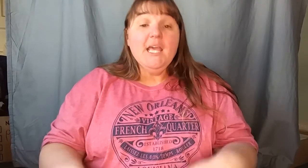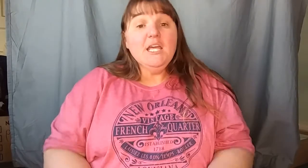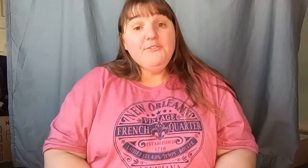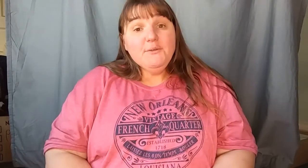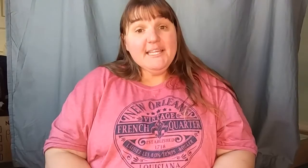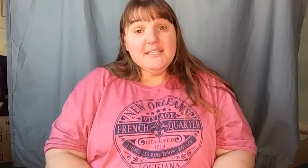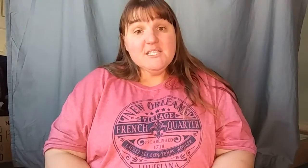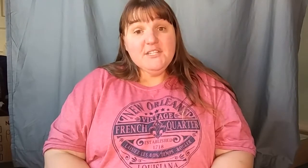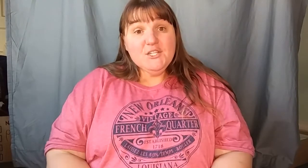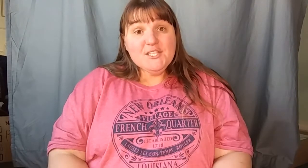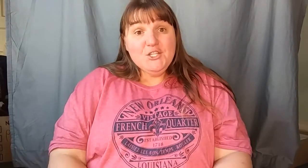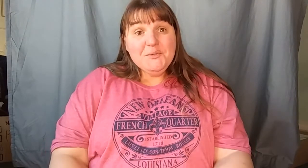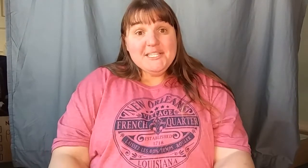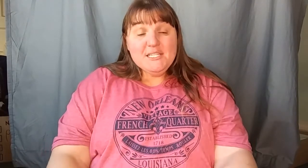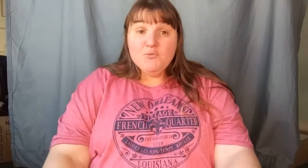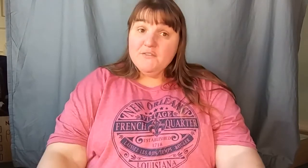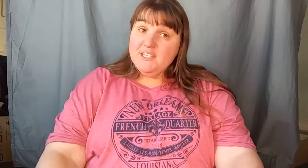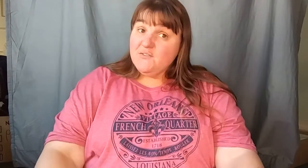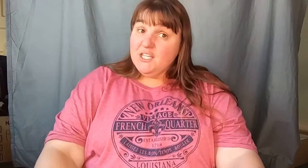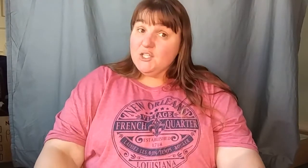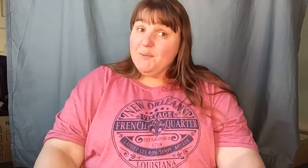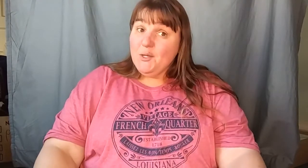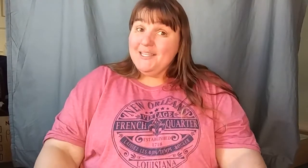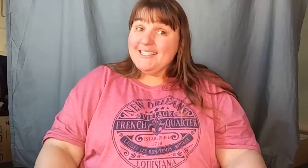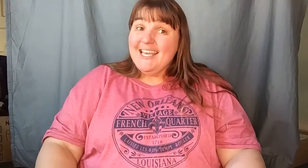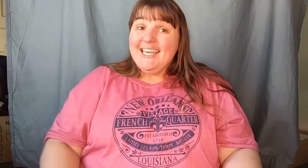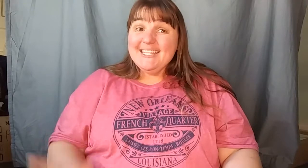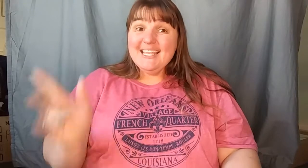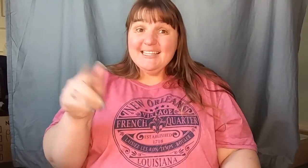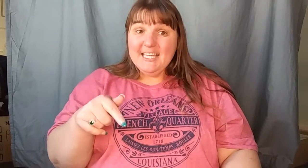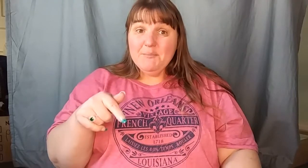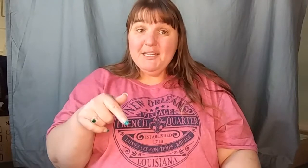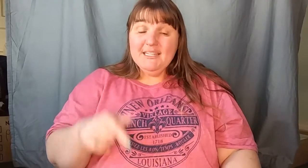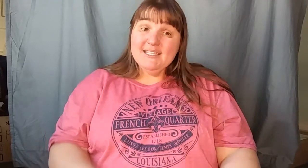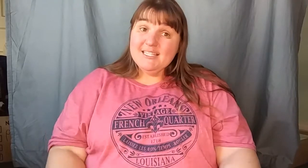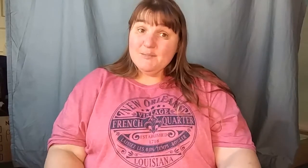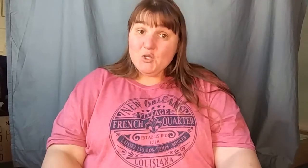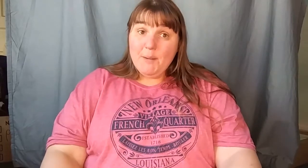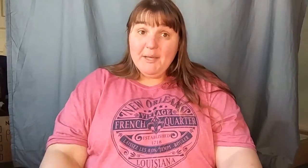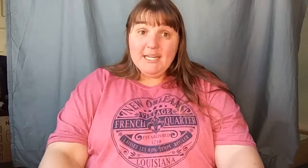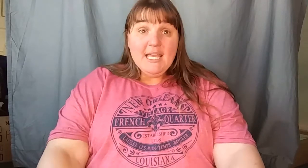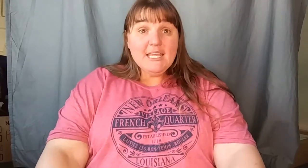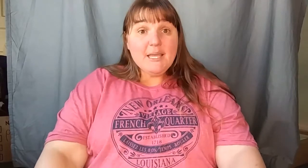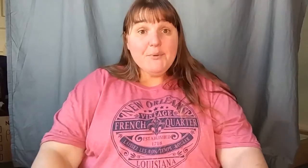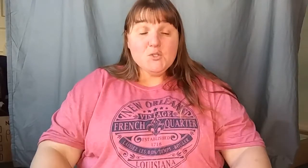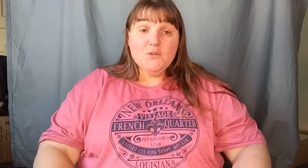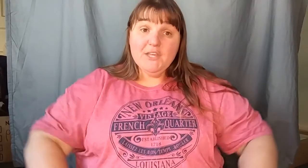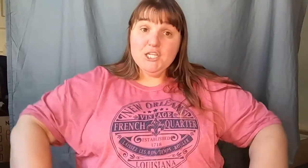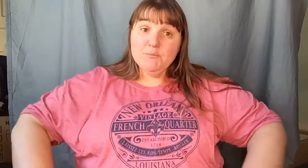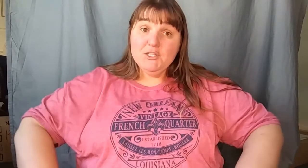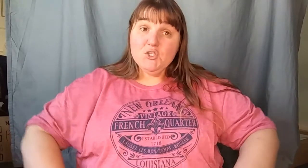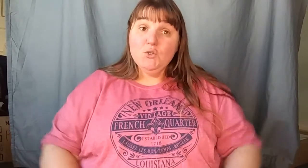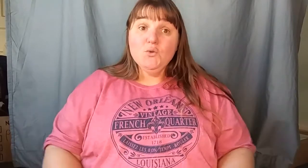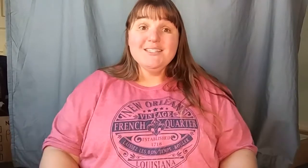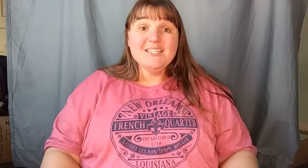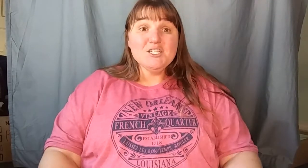If you like these videos and you want to see more of these videos, by all means, hit that like button and hit that subscribe button. Hit that post notification button so you can stay on